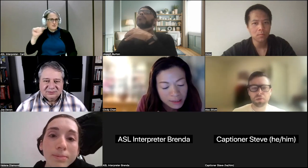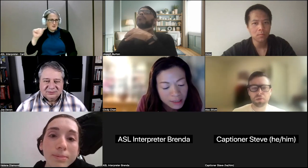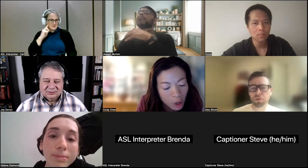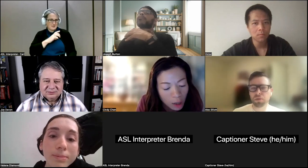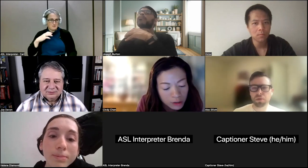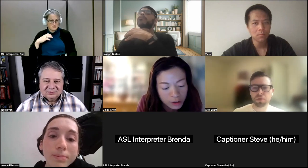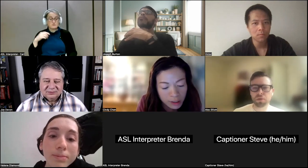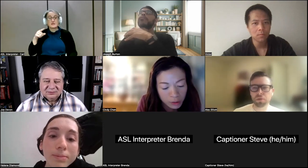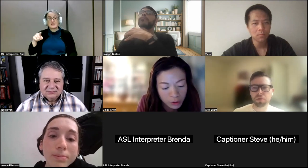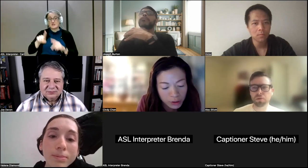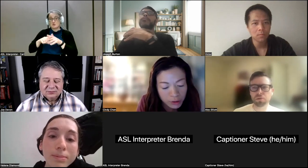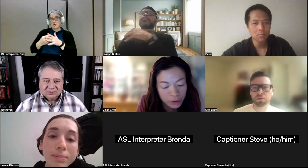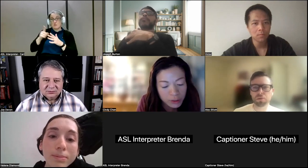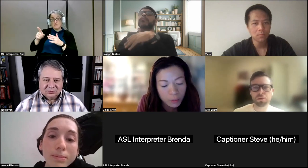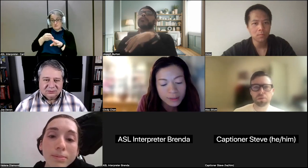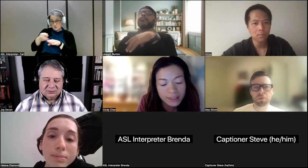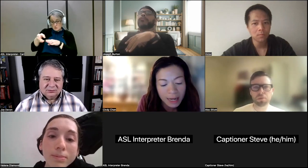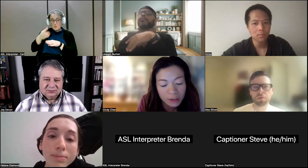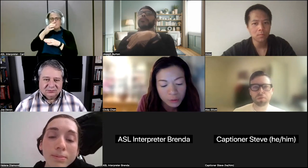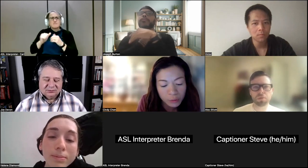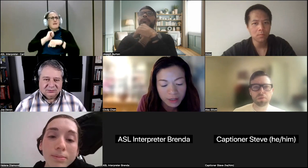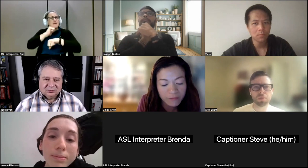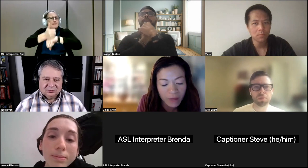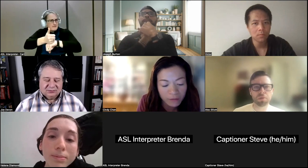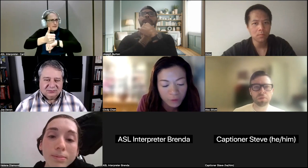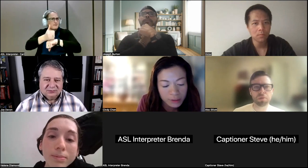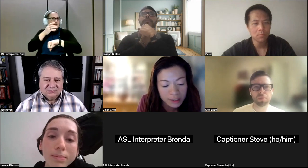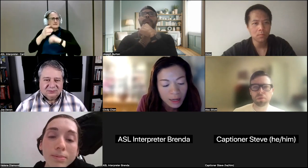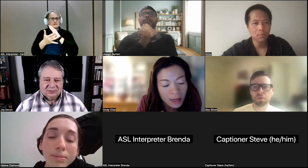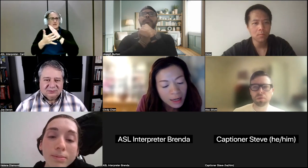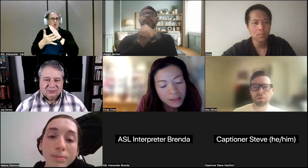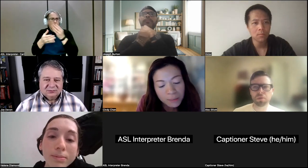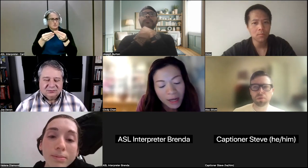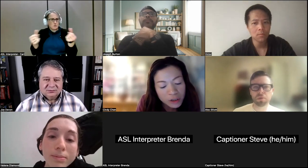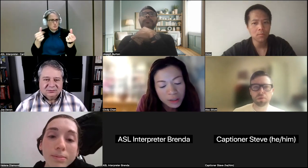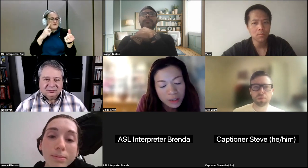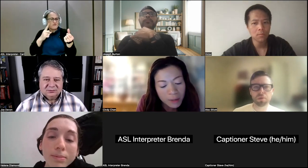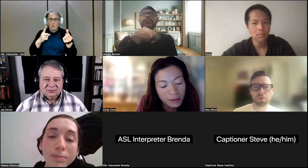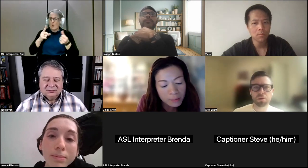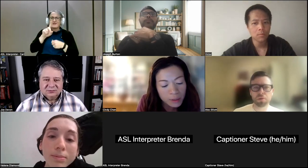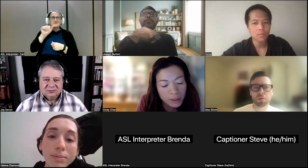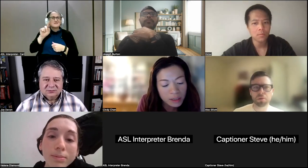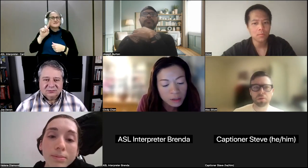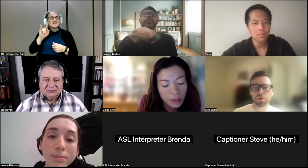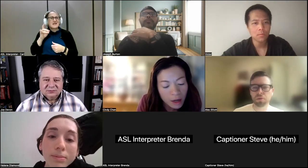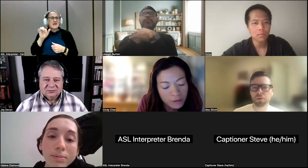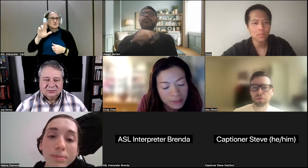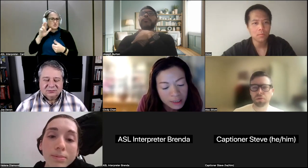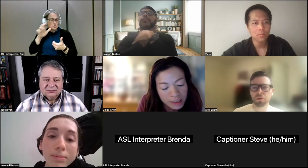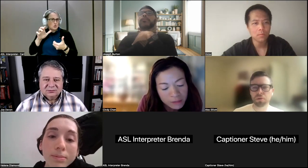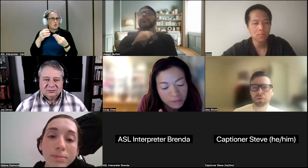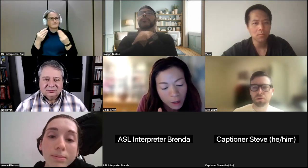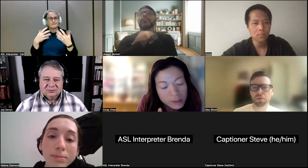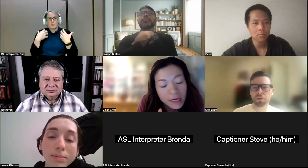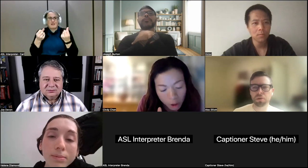implementing technology solutions to support disaster relief efforts. He is passionate about the ability of